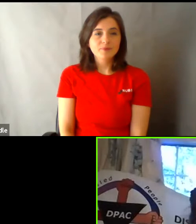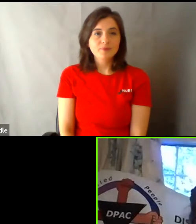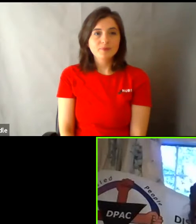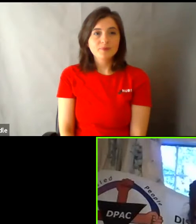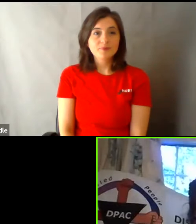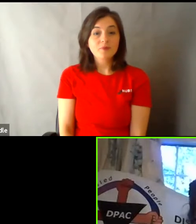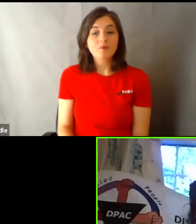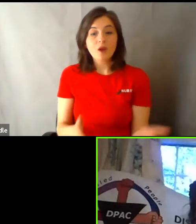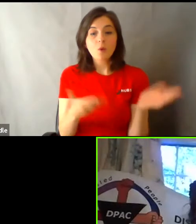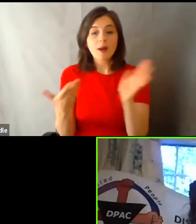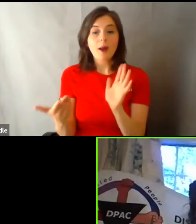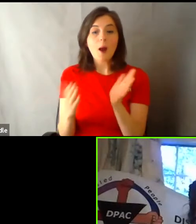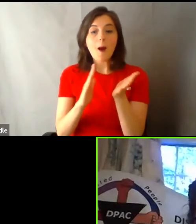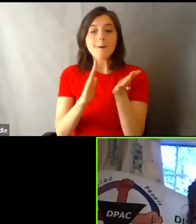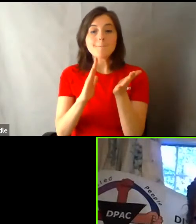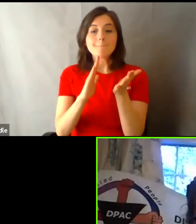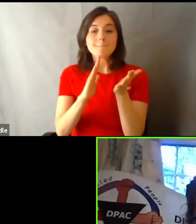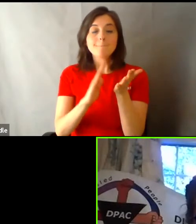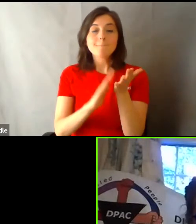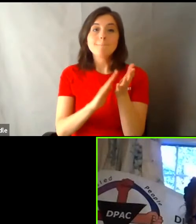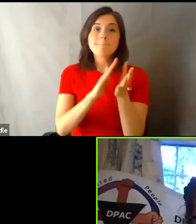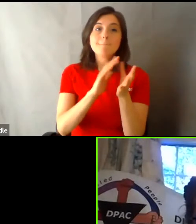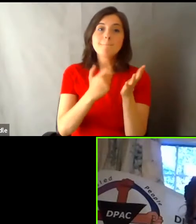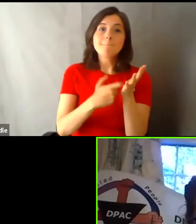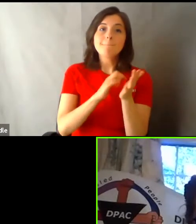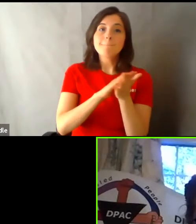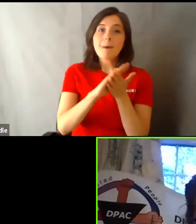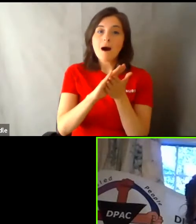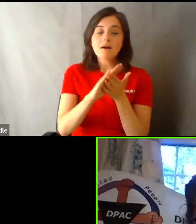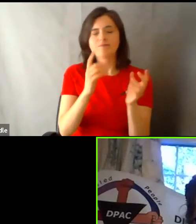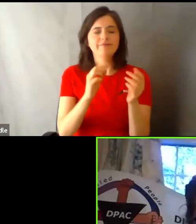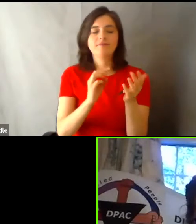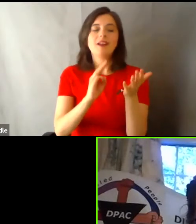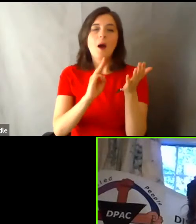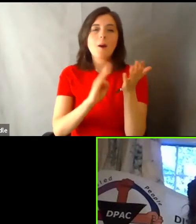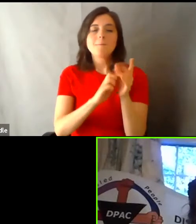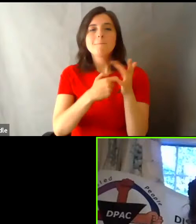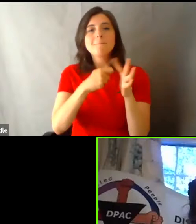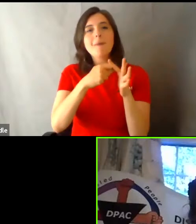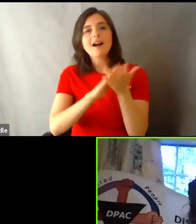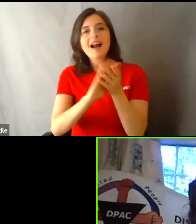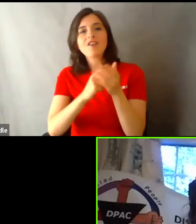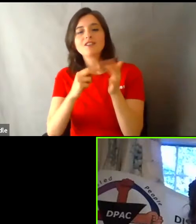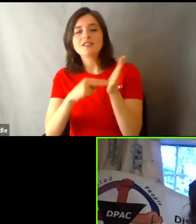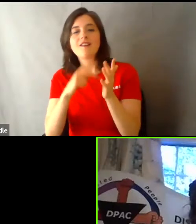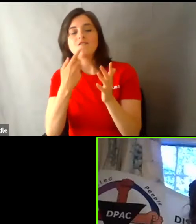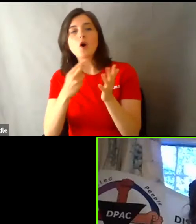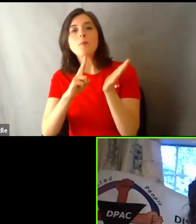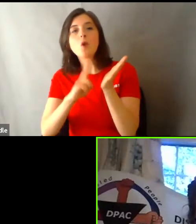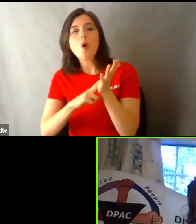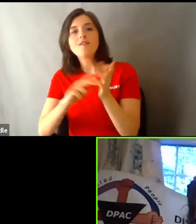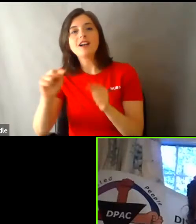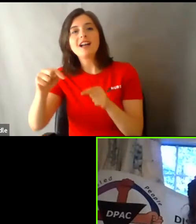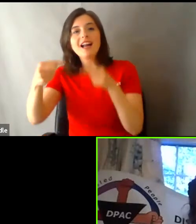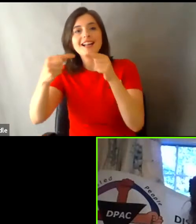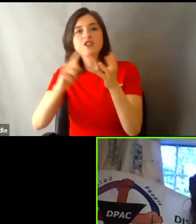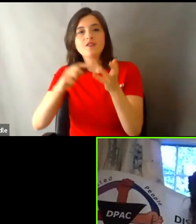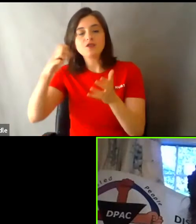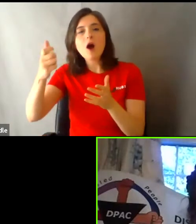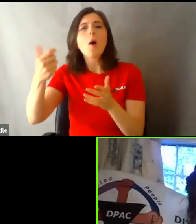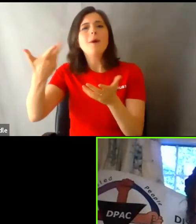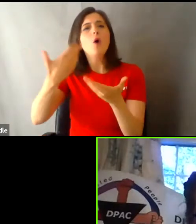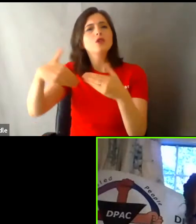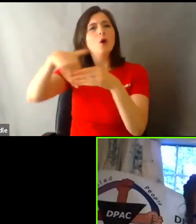this is Mark Harrison from Norfolk Against Universal Credit. Mark also plays a leading role in